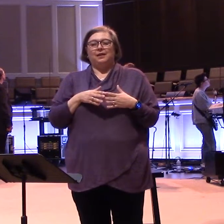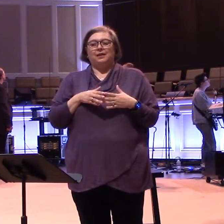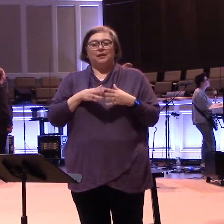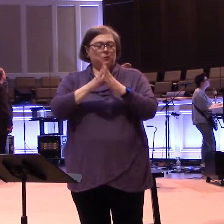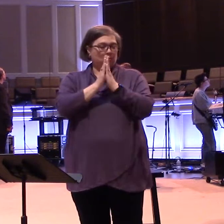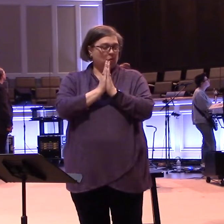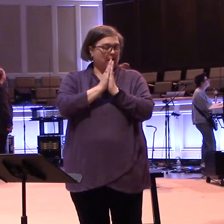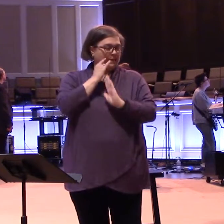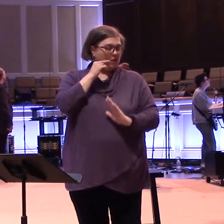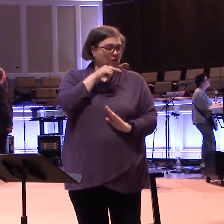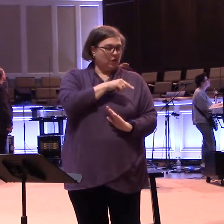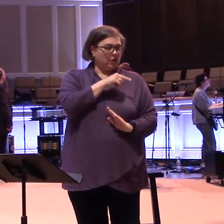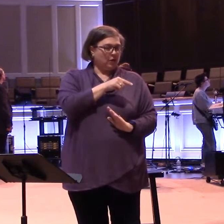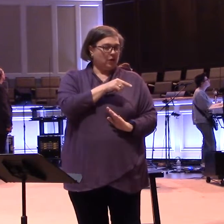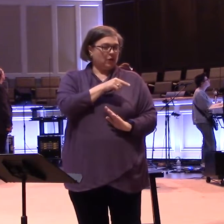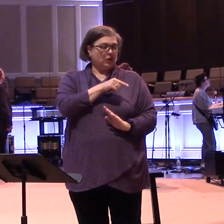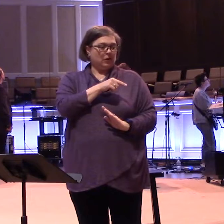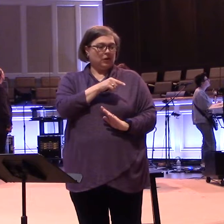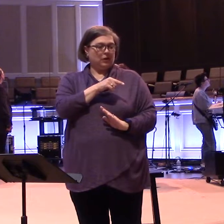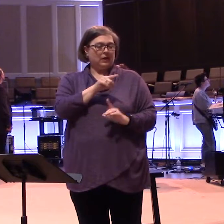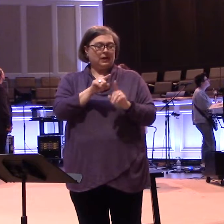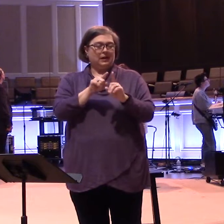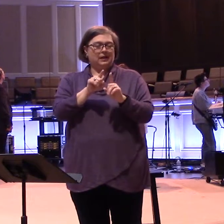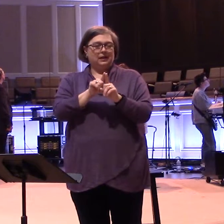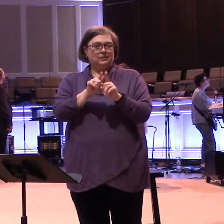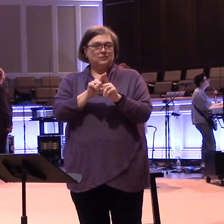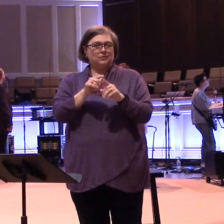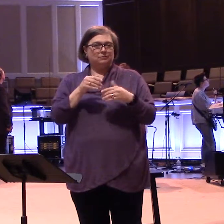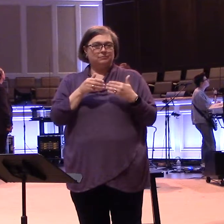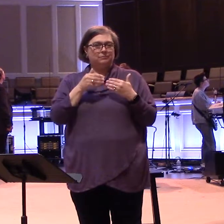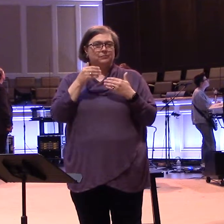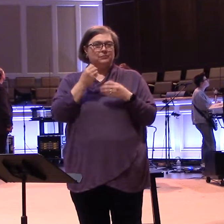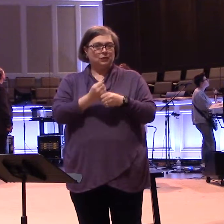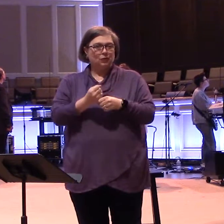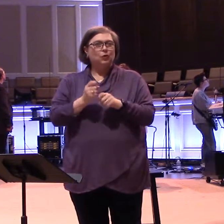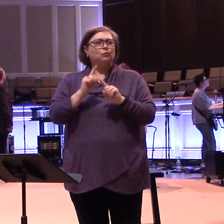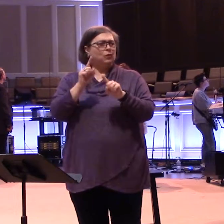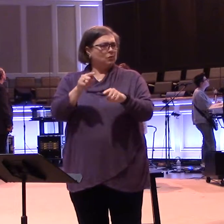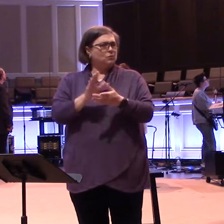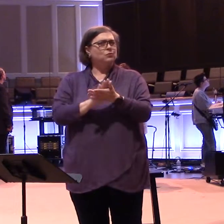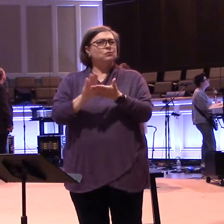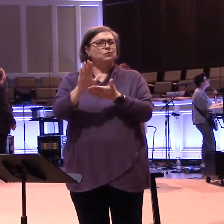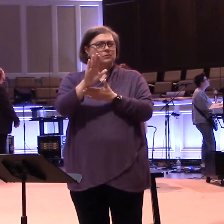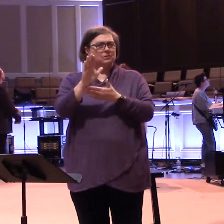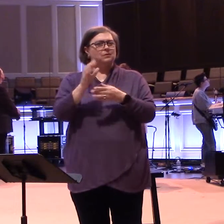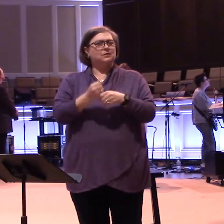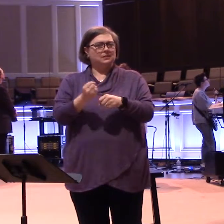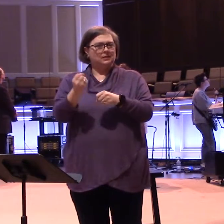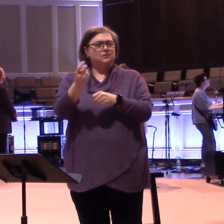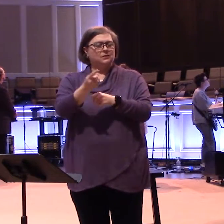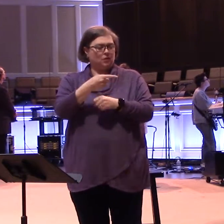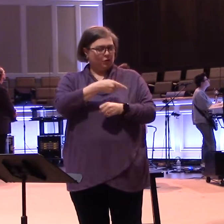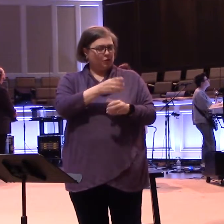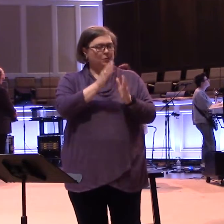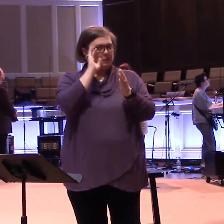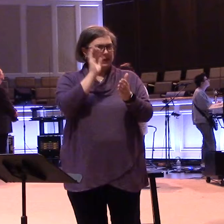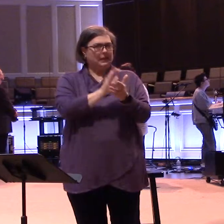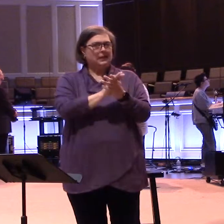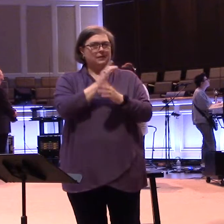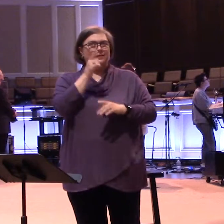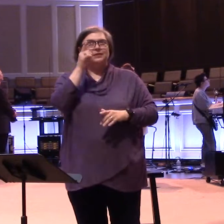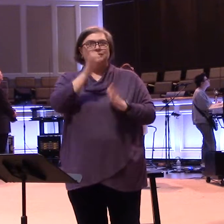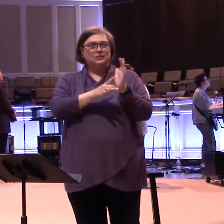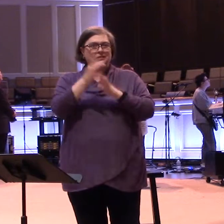one firmed in Christ. Do you believe that Jesus Christ is the Lord and Savior who came down, died on the cross for our sins, and rose